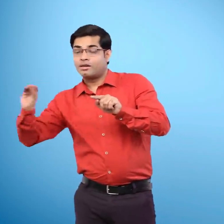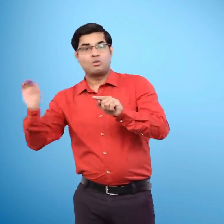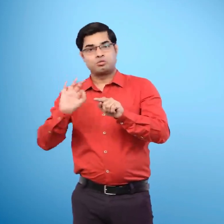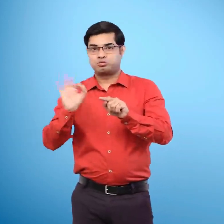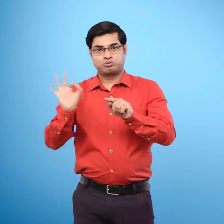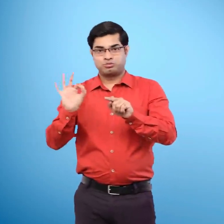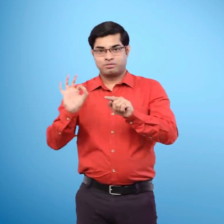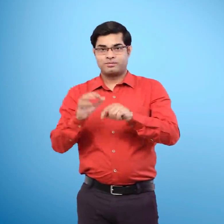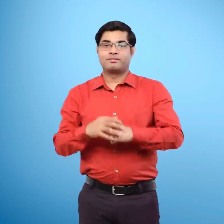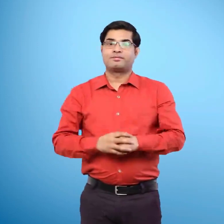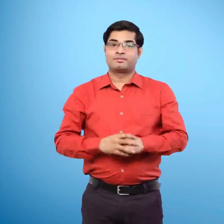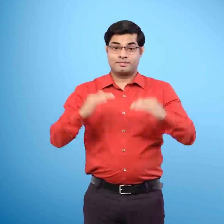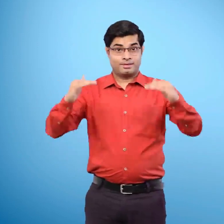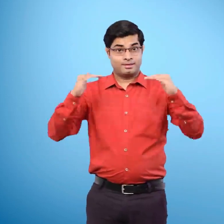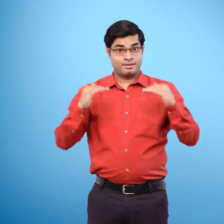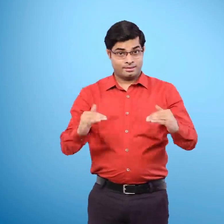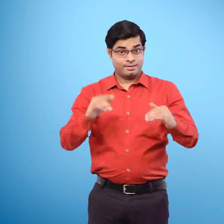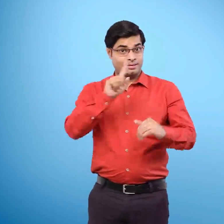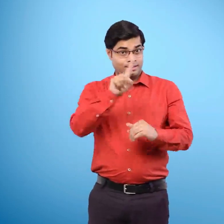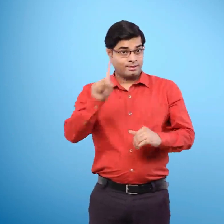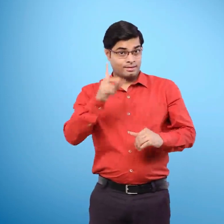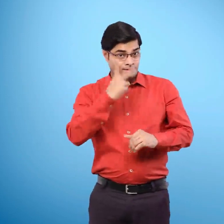are blank. Row 11.